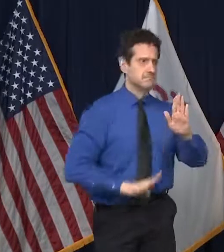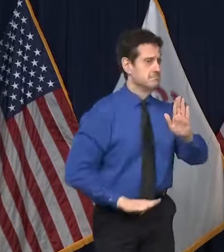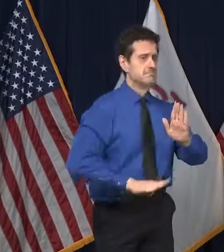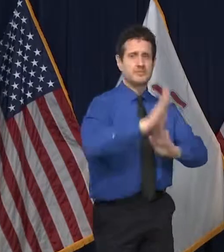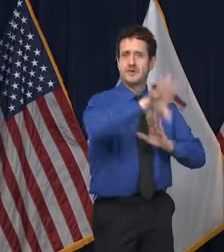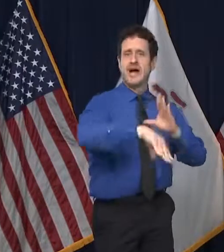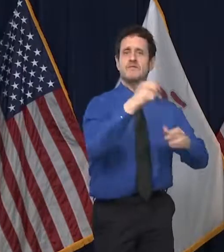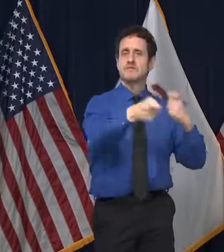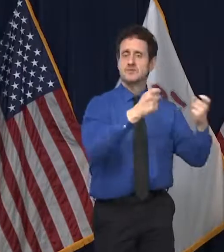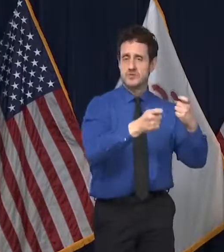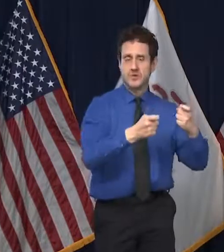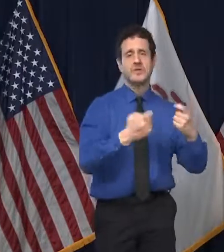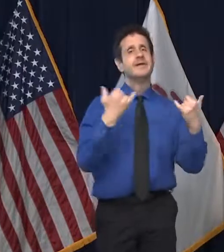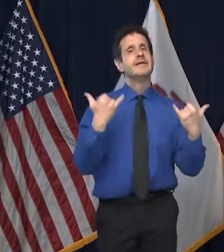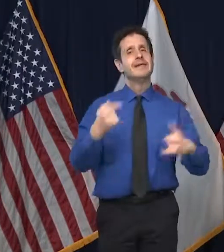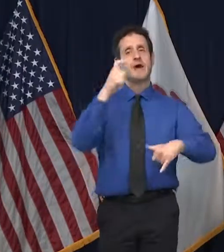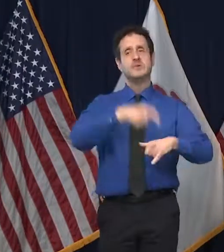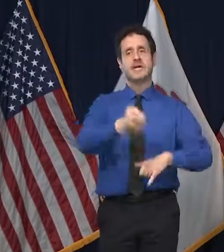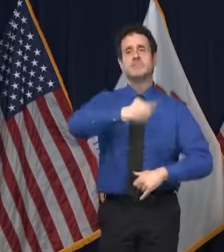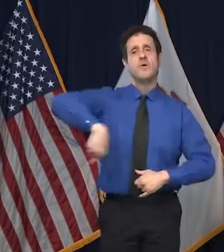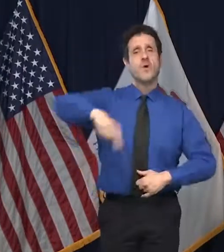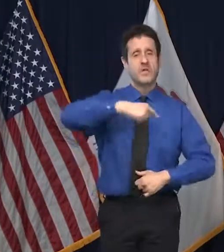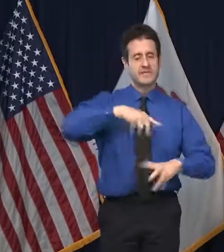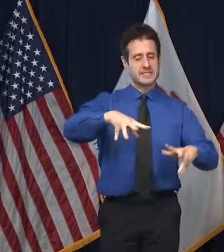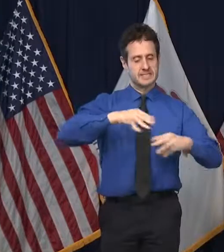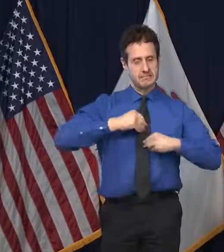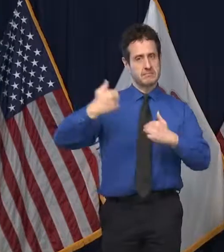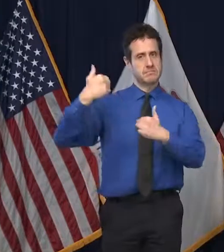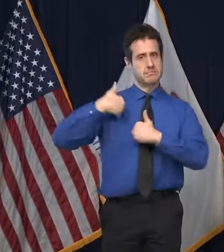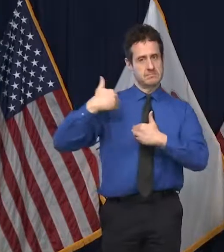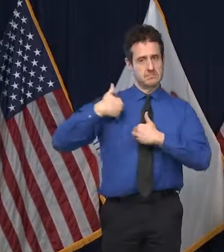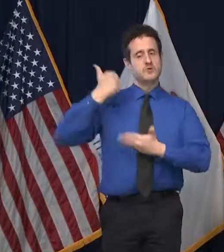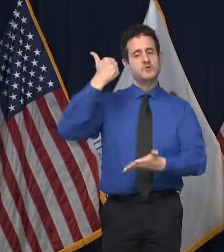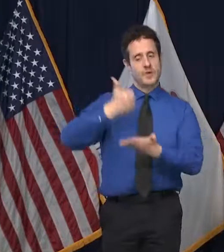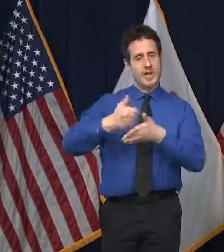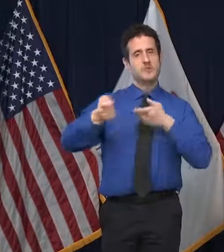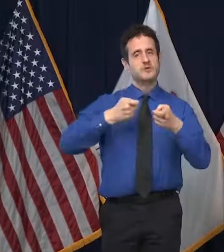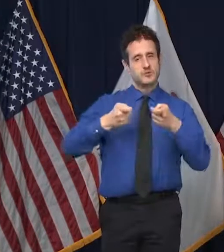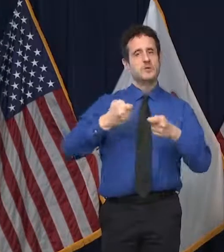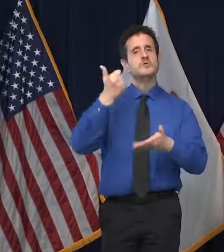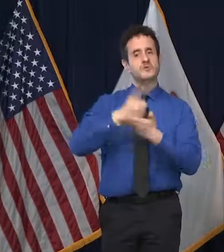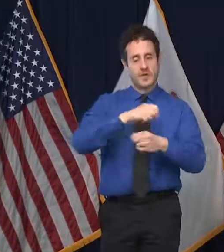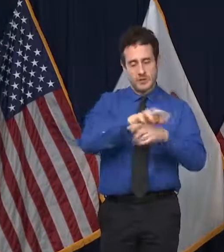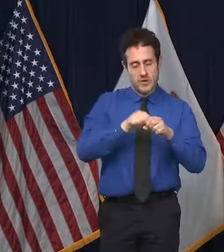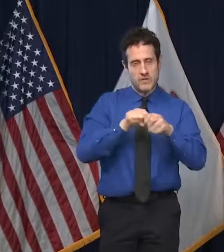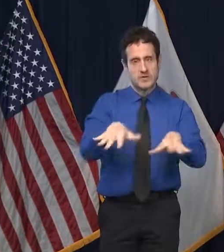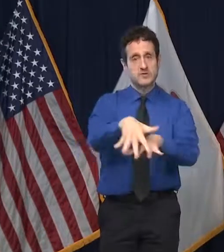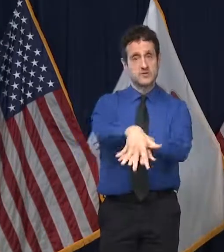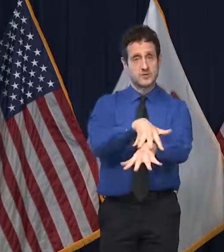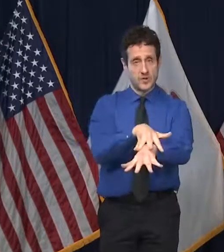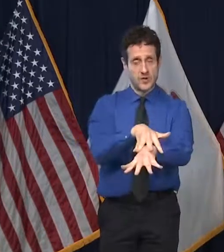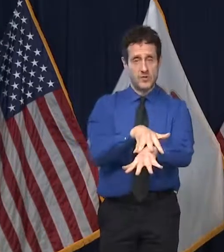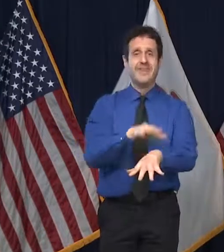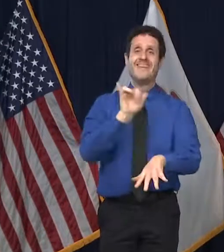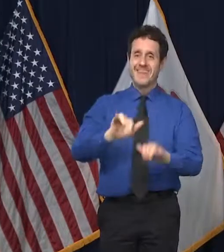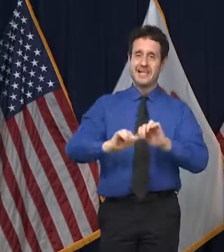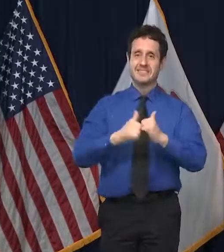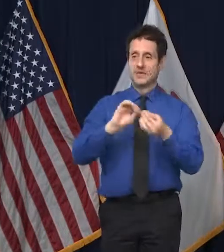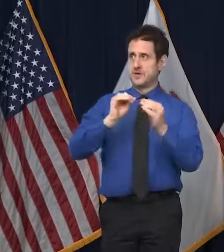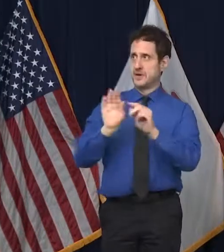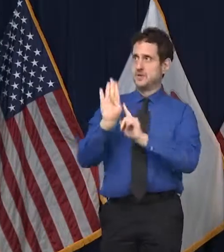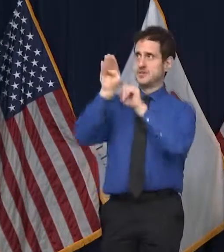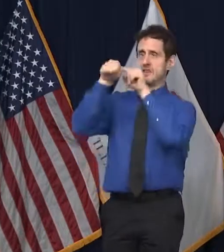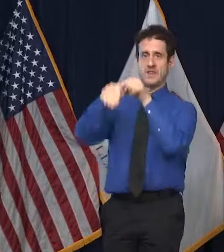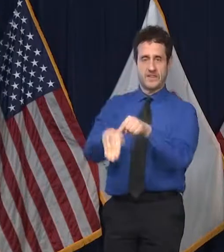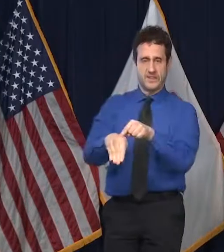some responsibility. That's the only way that we will get out of this without having to implement more and more